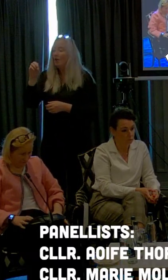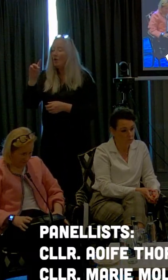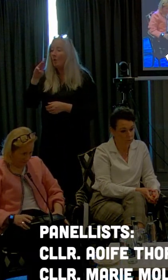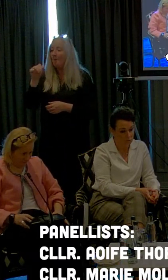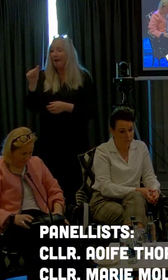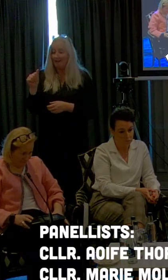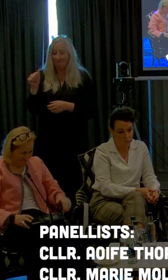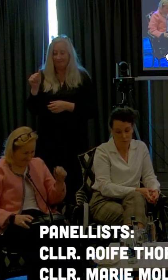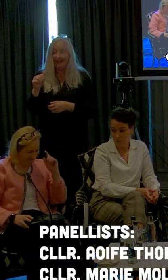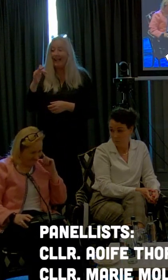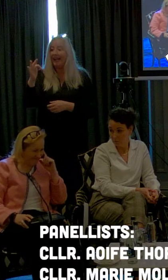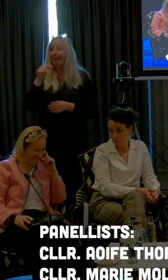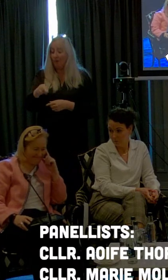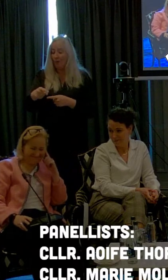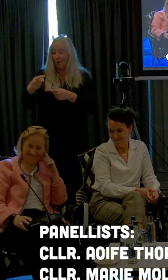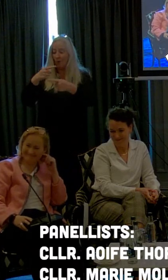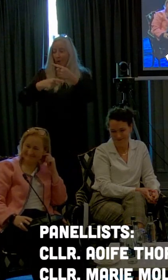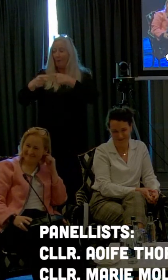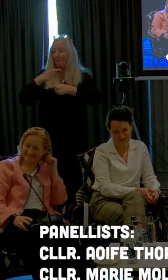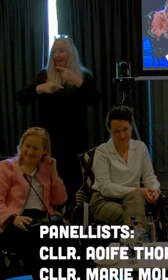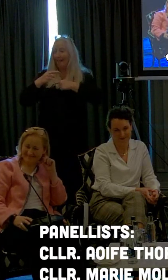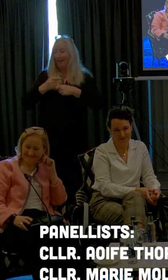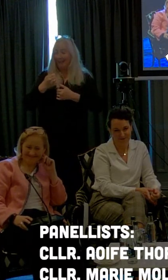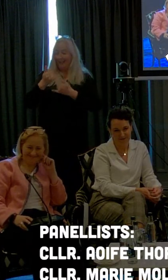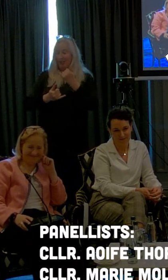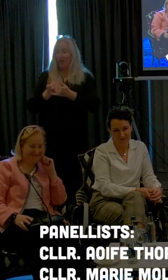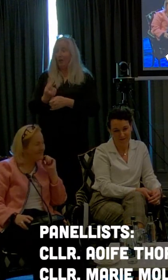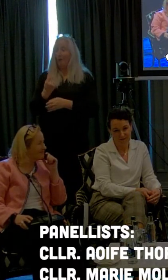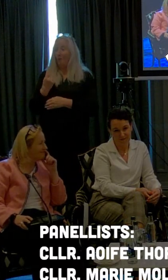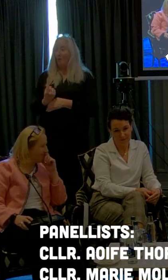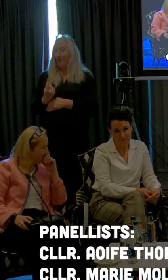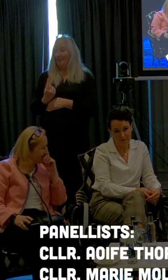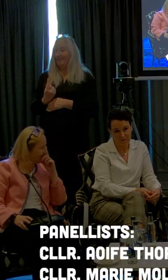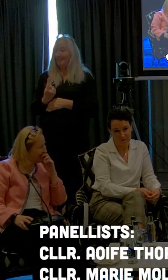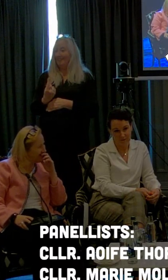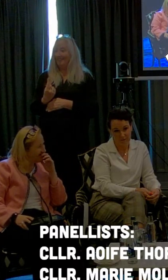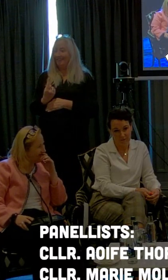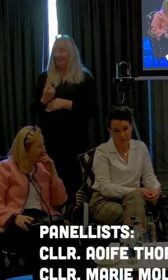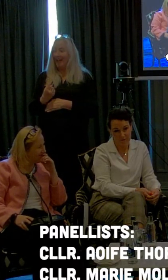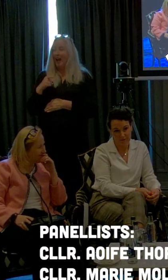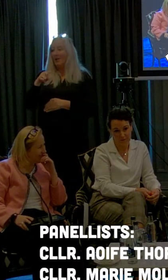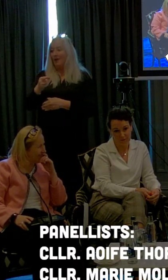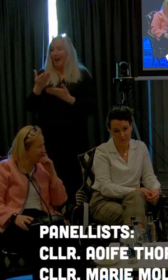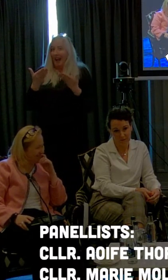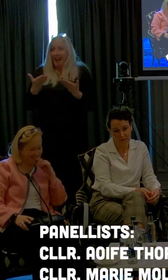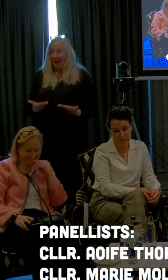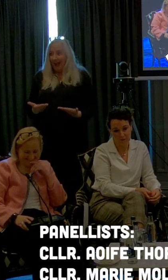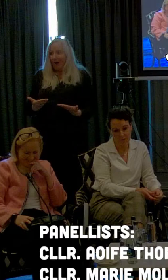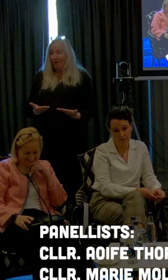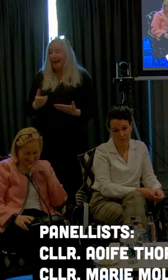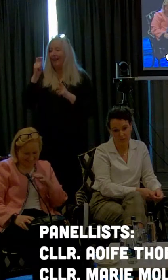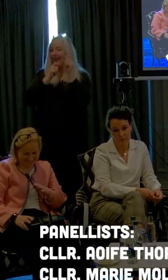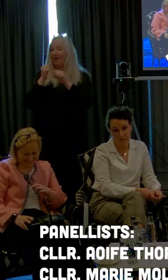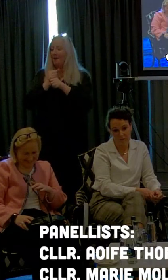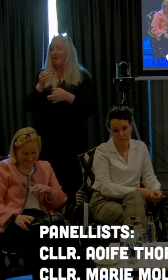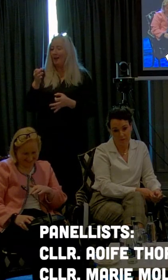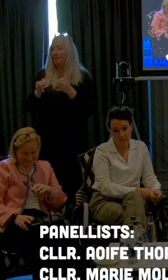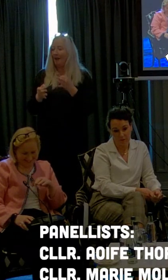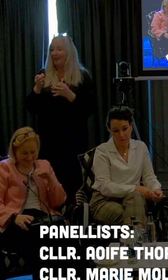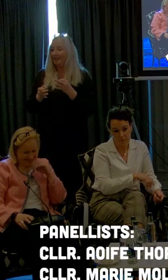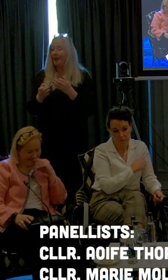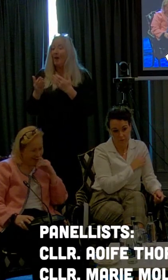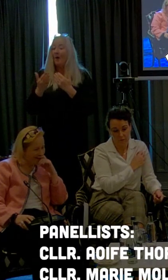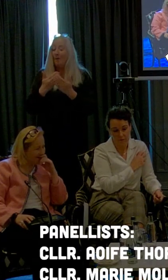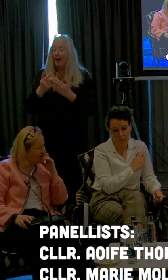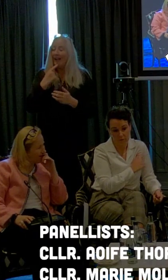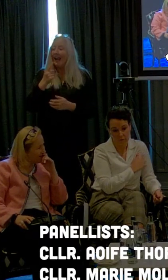day one and you were considering entering into politics, What advice would you